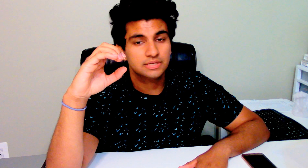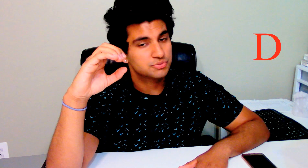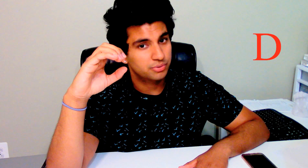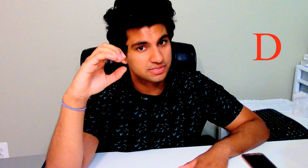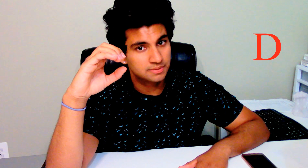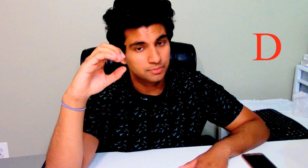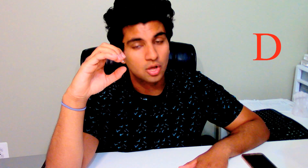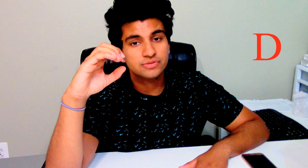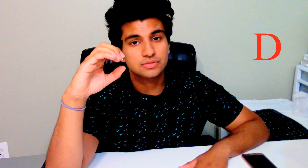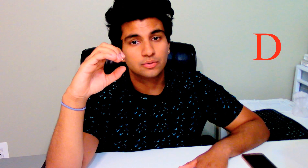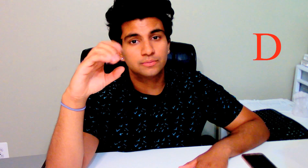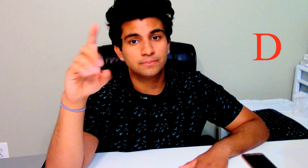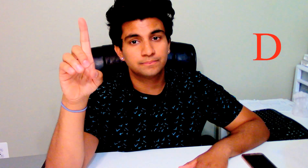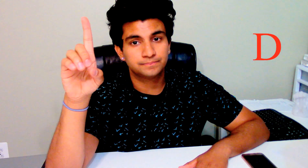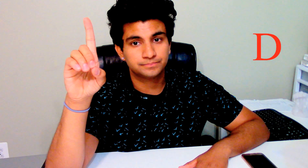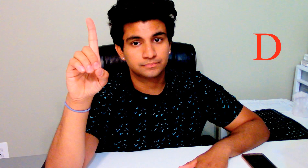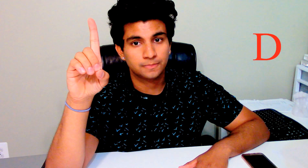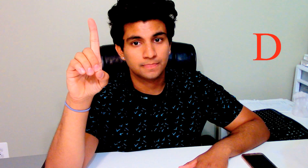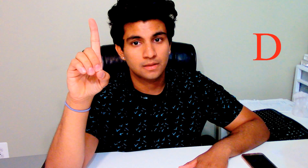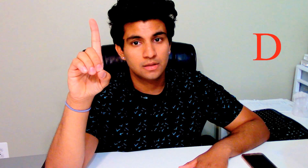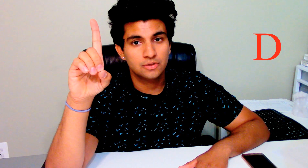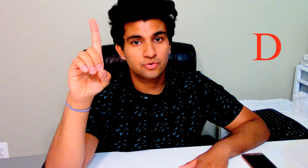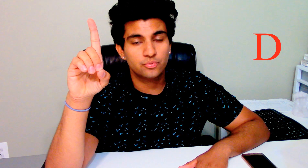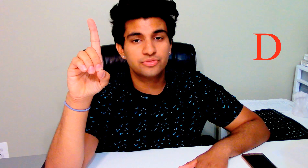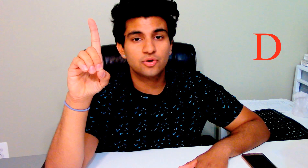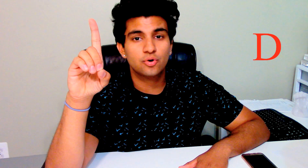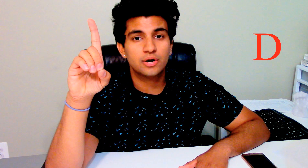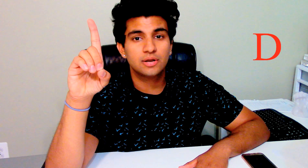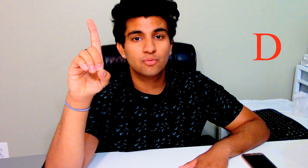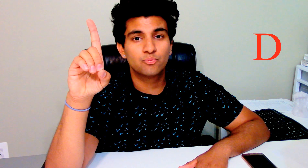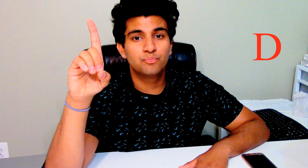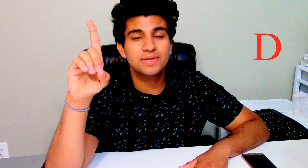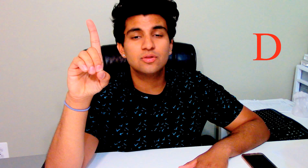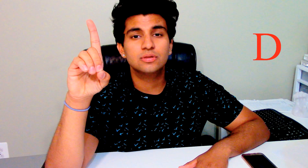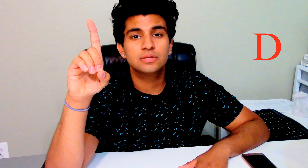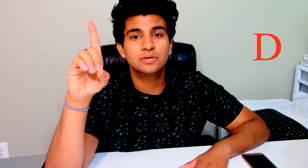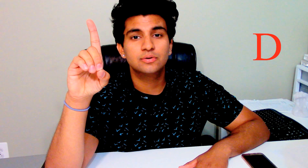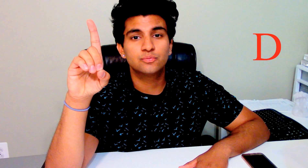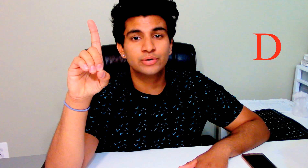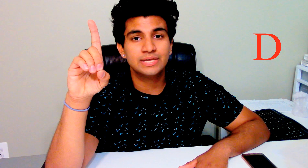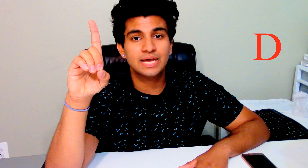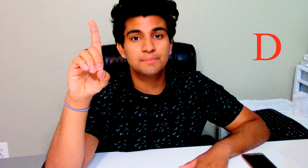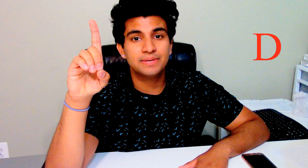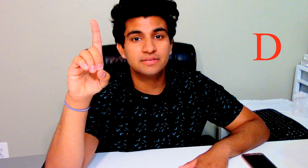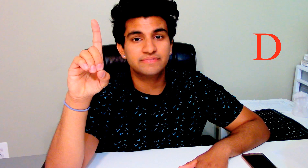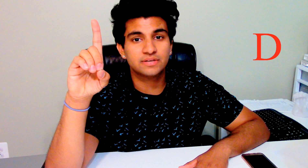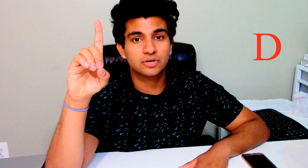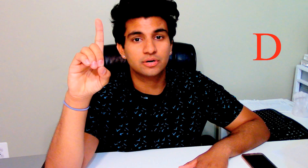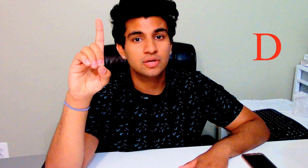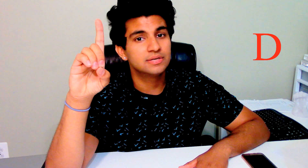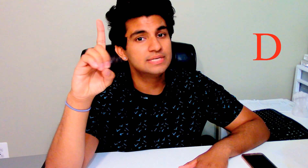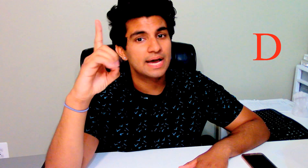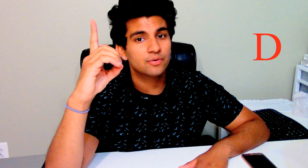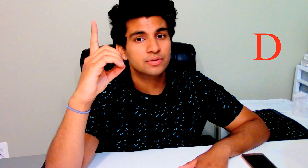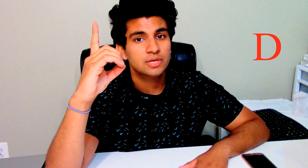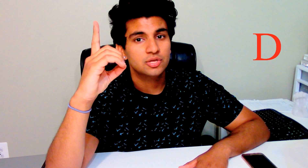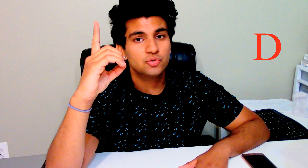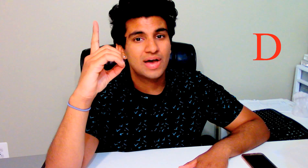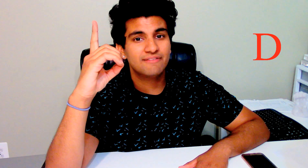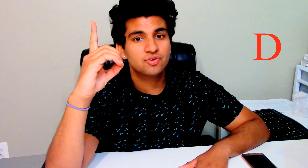pretty simple also. You're with your middle ring and pinky finger down. You have